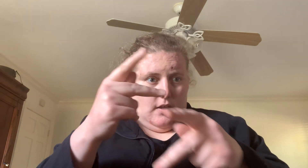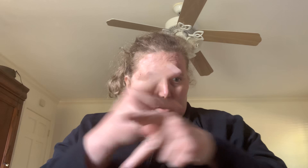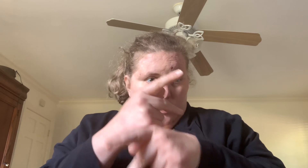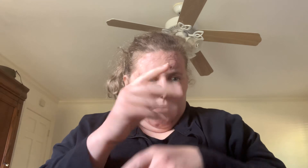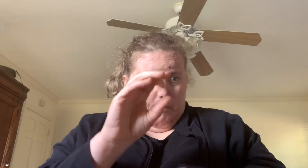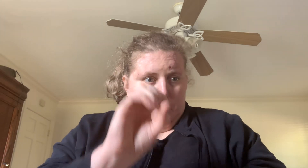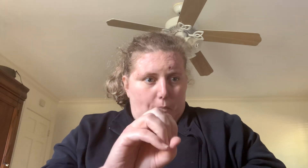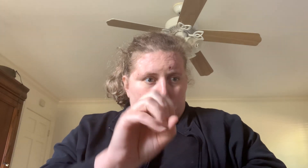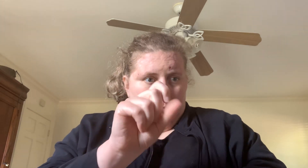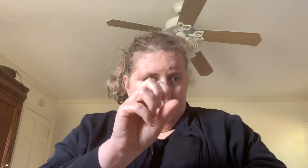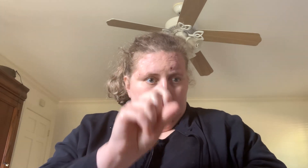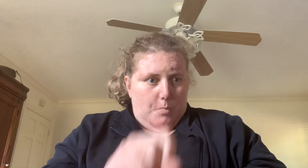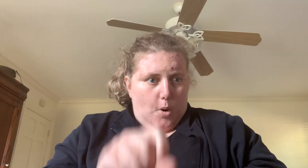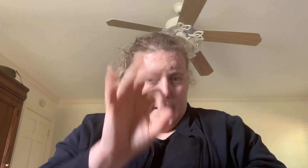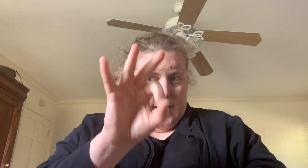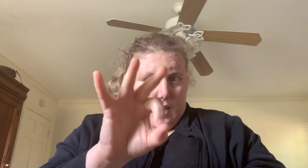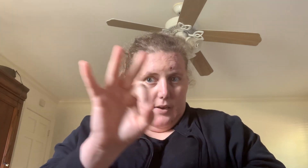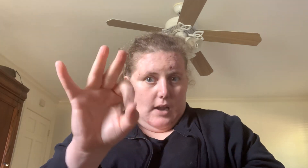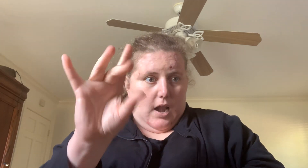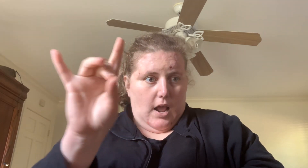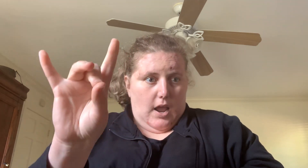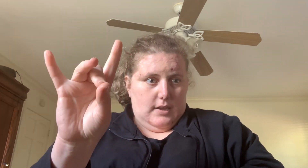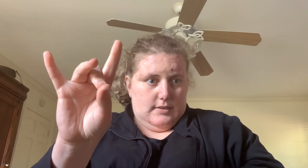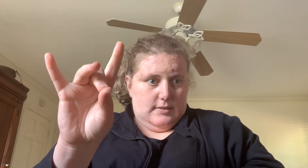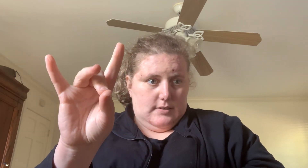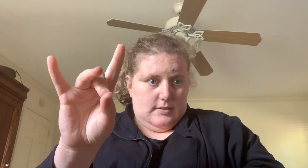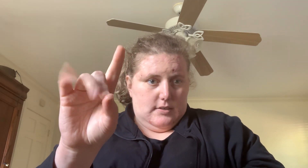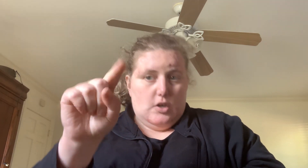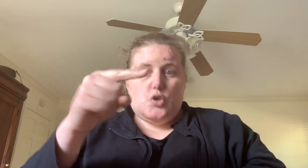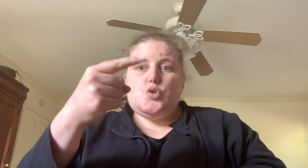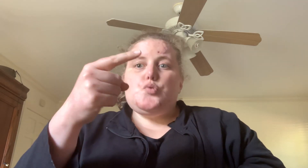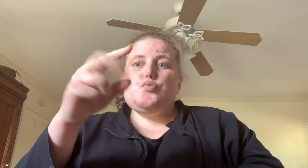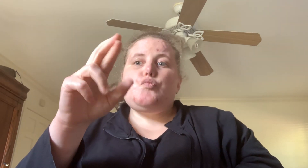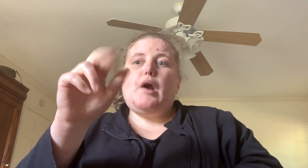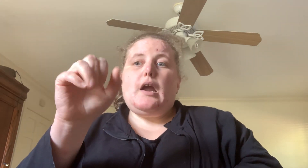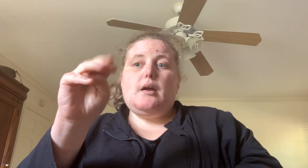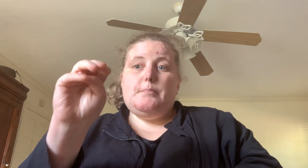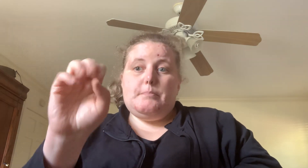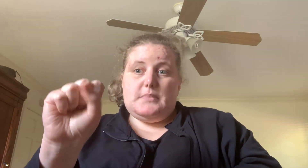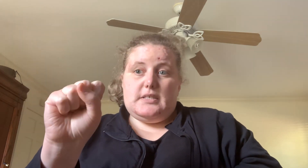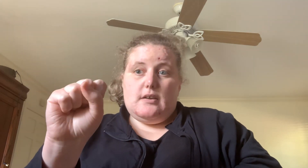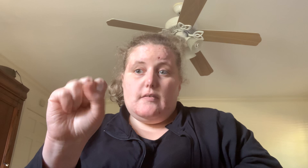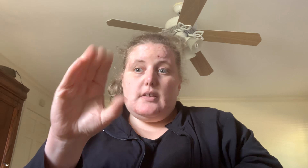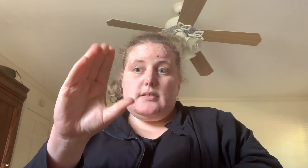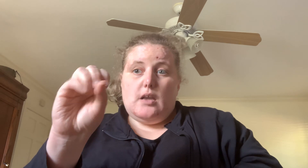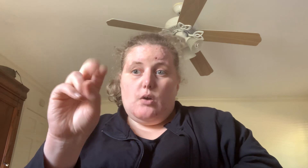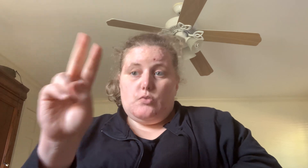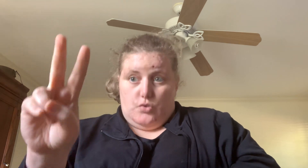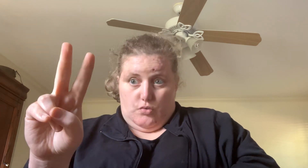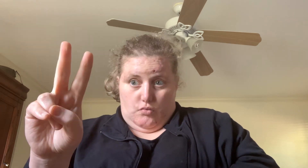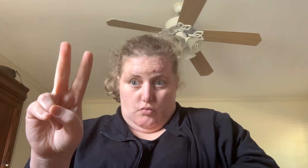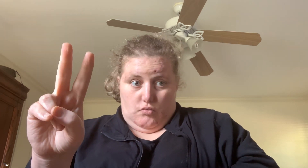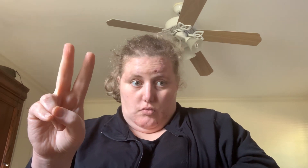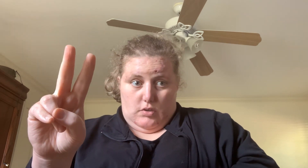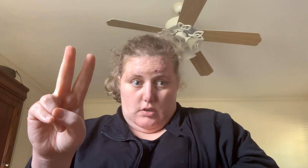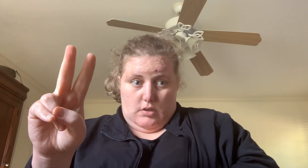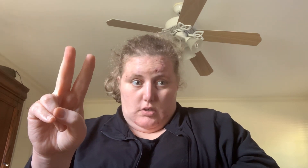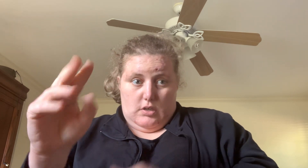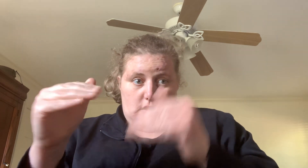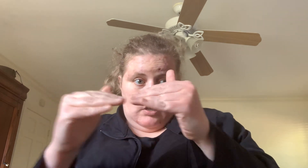43.998 grams of CO2 is the equivalent of 1 mole of CO2. And the way